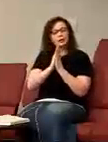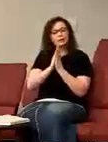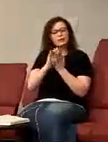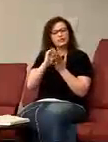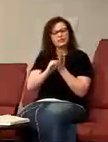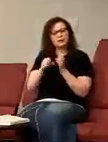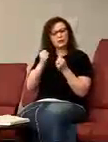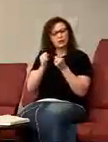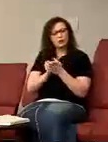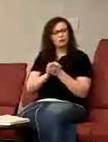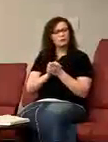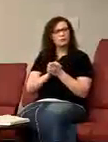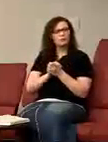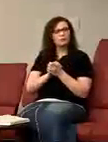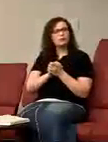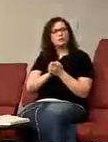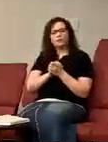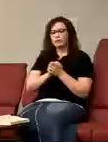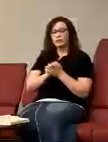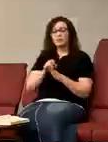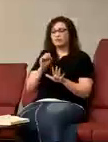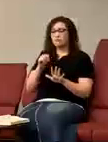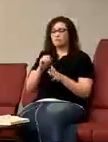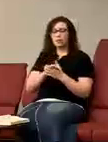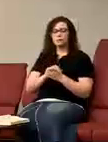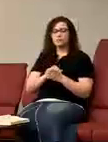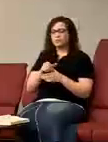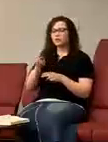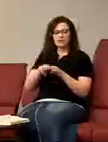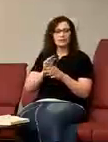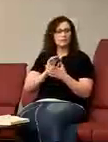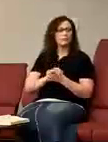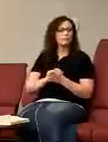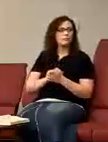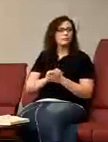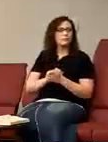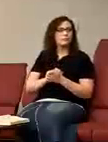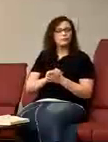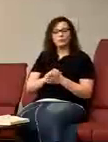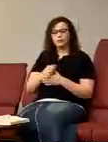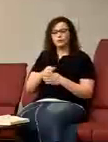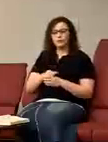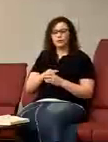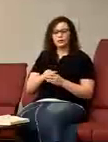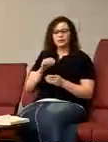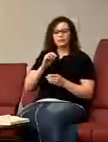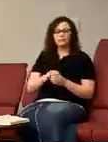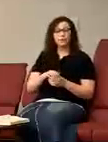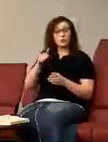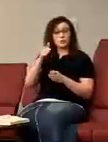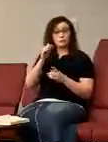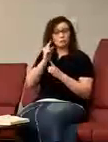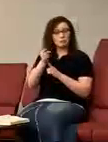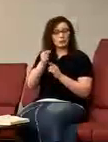I said, "Yeah." He goes, "Sit down." And I gave him the keys, and about 10 minutes later, he goes, "Come here, I got to show you something." Well, what it was,